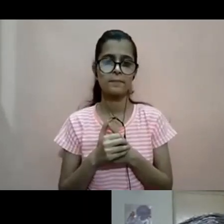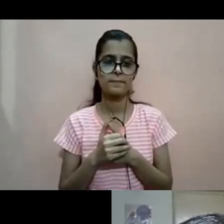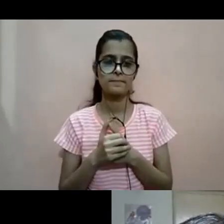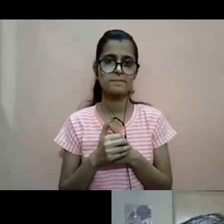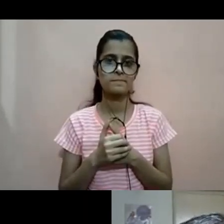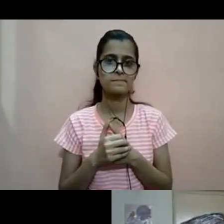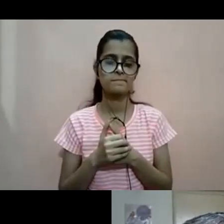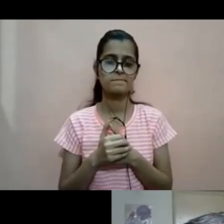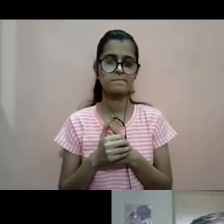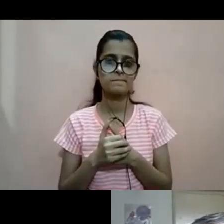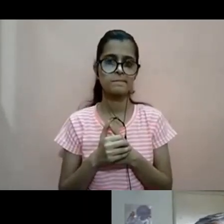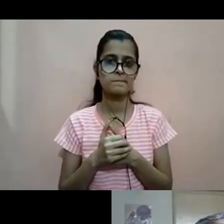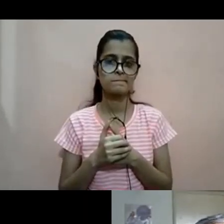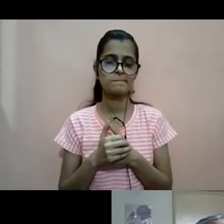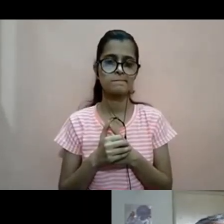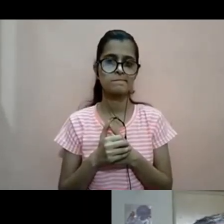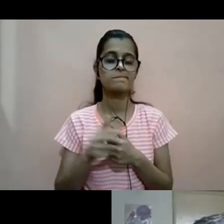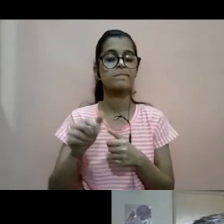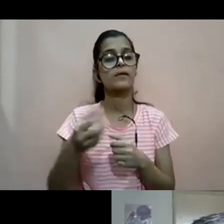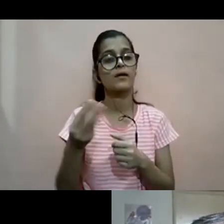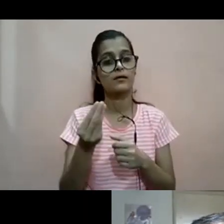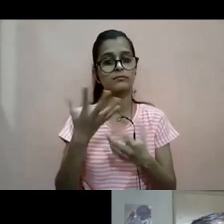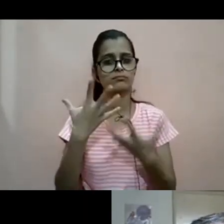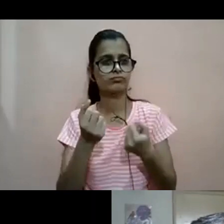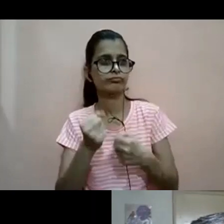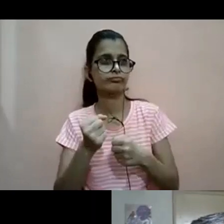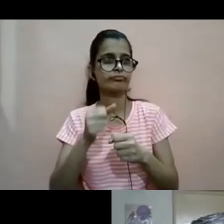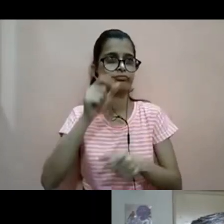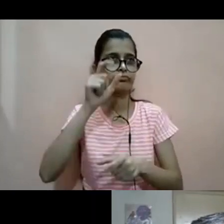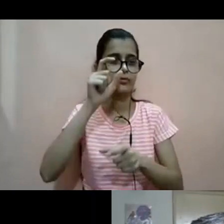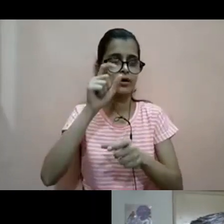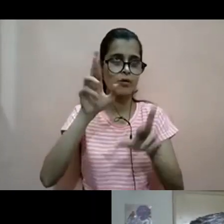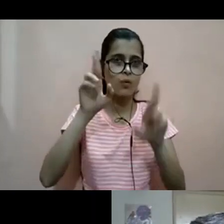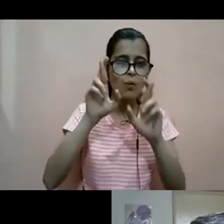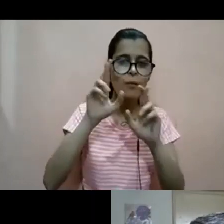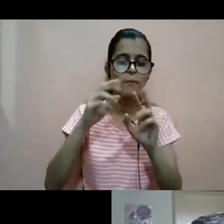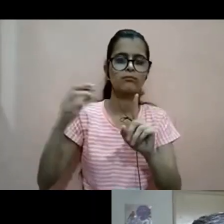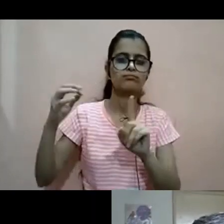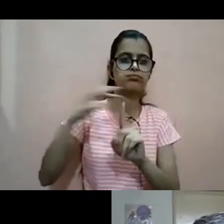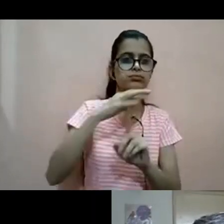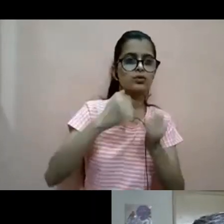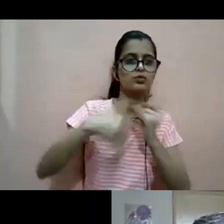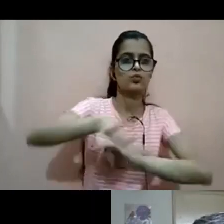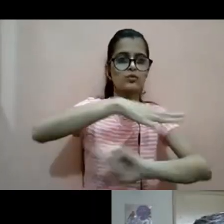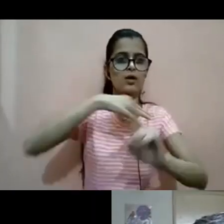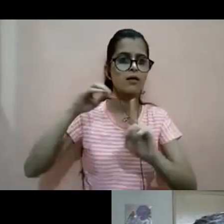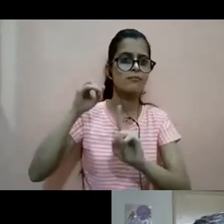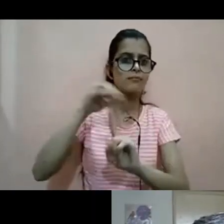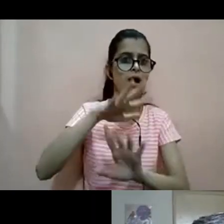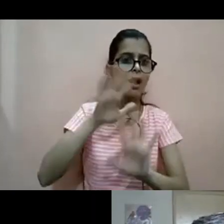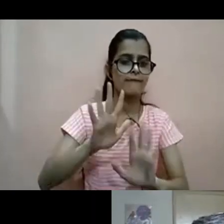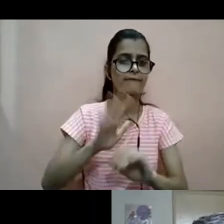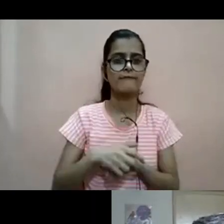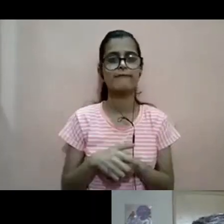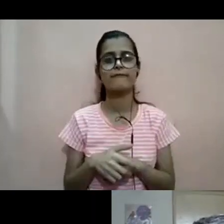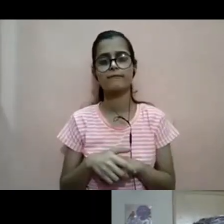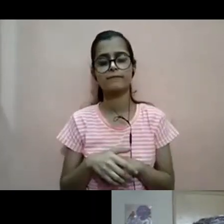Desire certainly has its social impact. It can include as much as exclude people. And it can disrupt